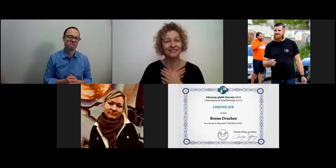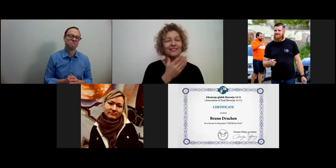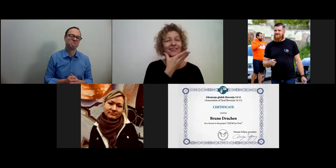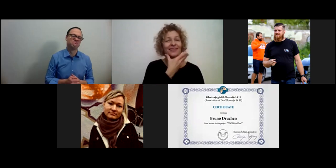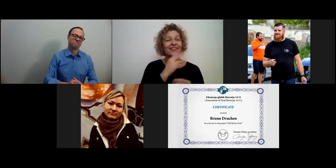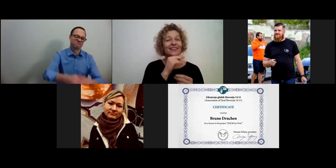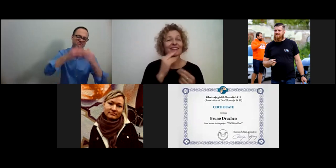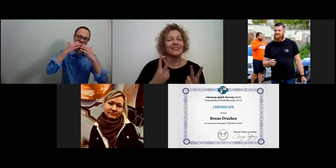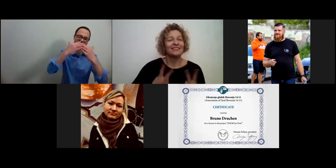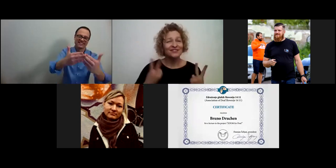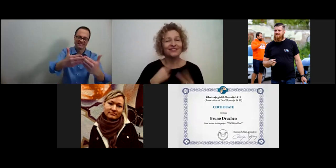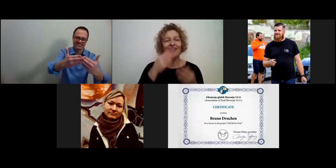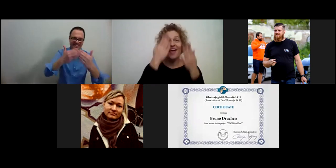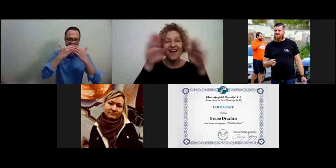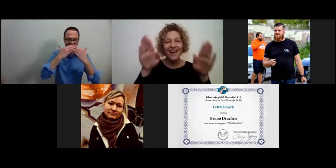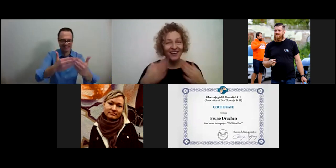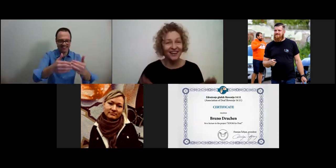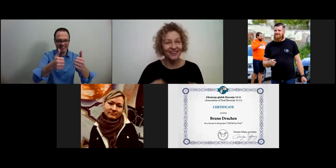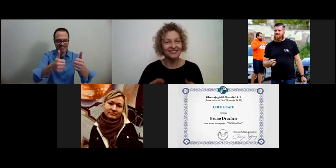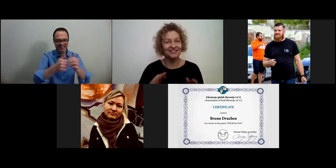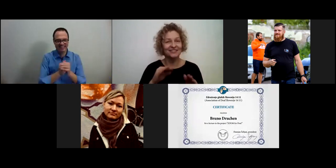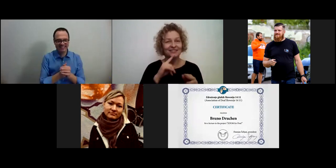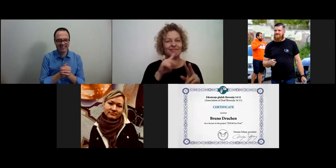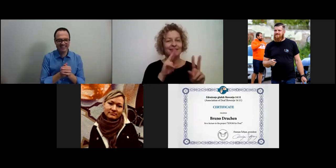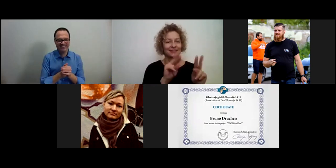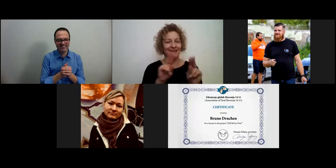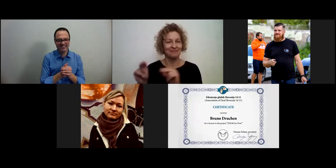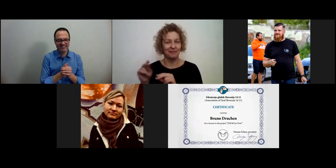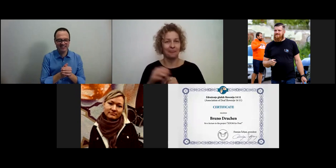Merry Christmas from South Africa.